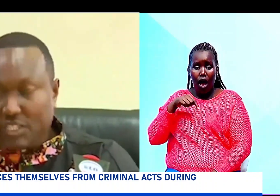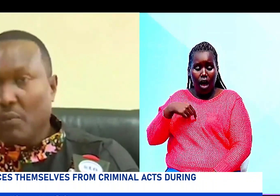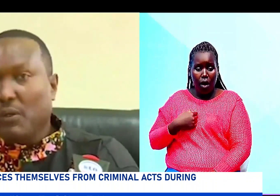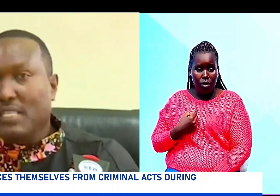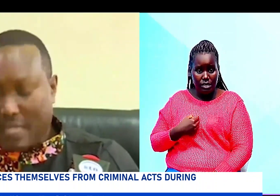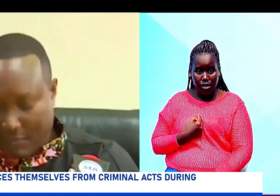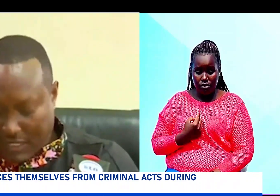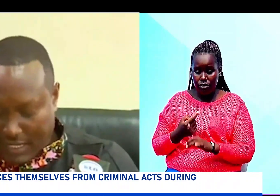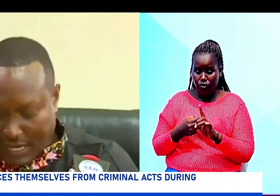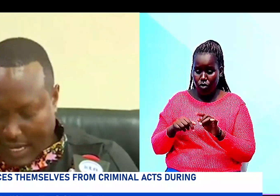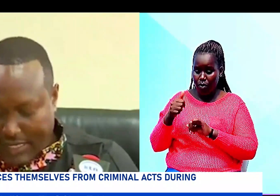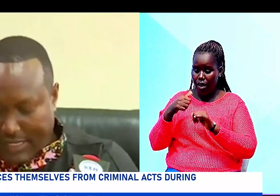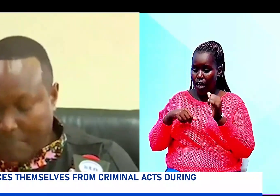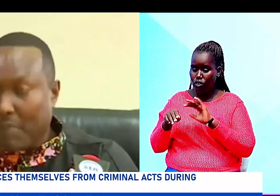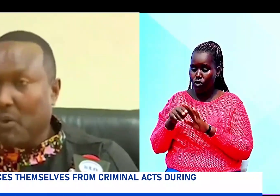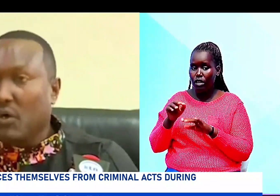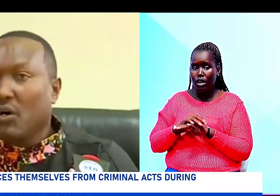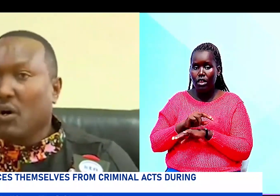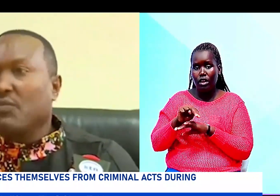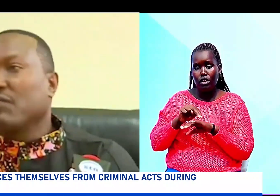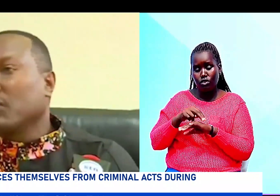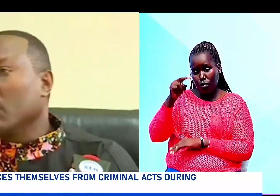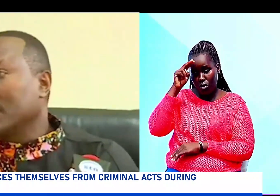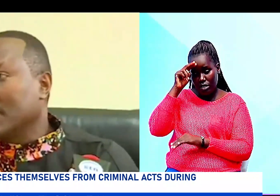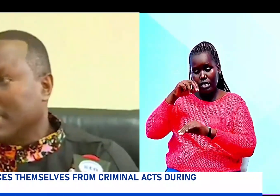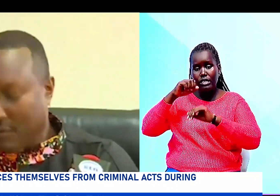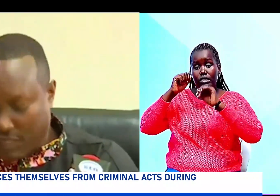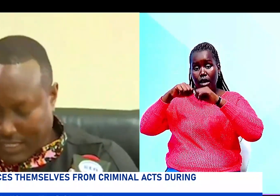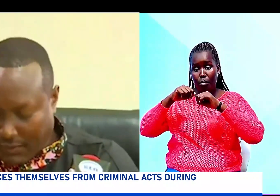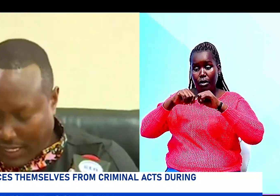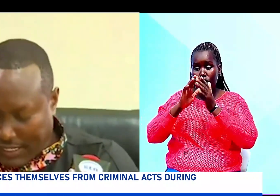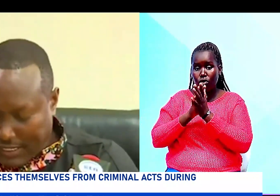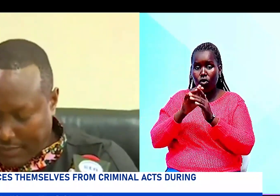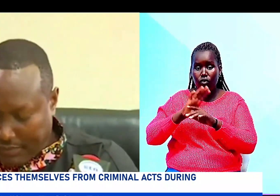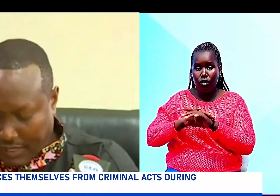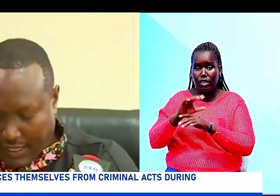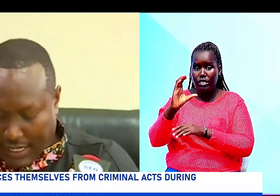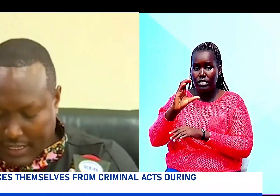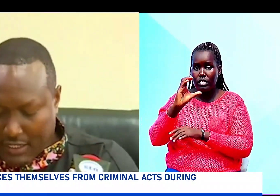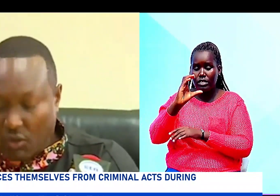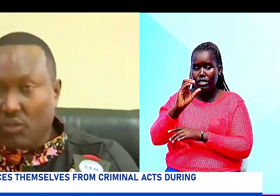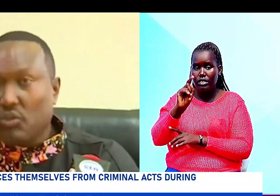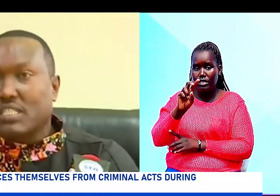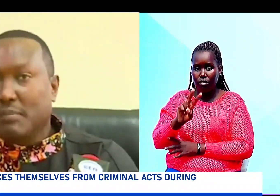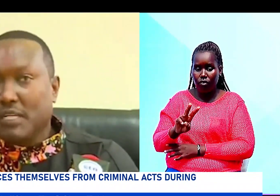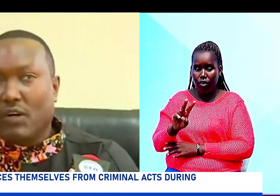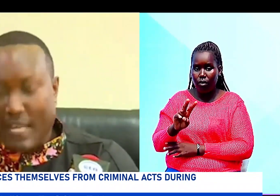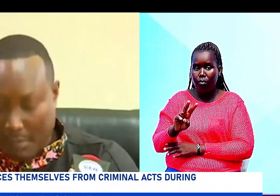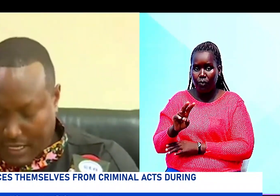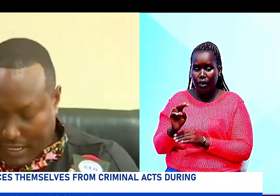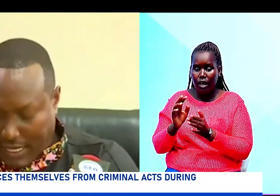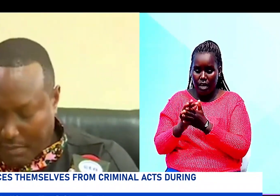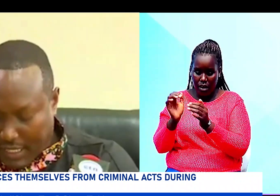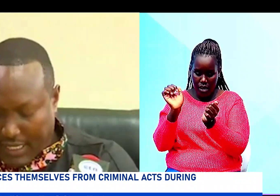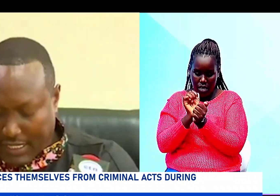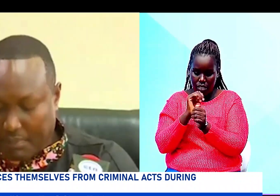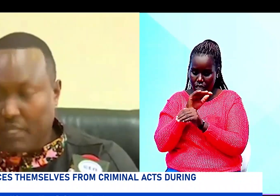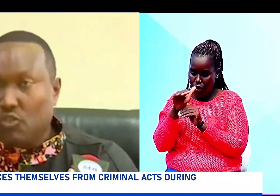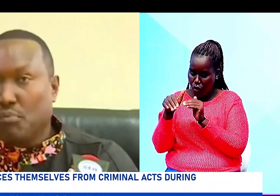National Police Service is highly capable of reviewing CCTV surveillance and arresting all those criminal elements and bringing them to